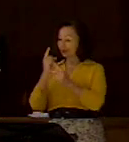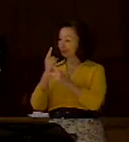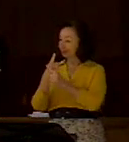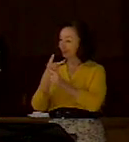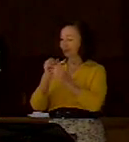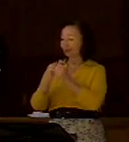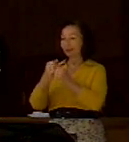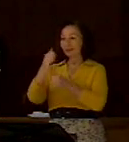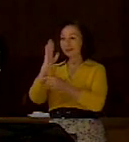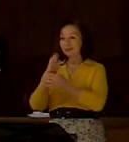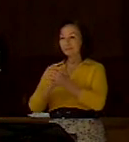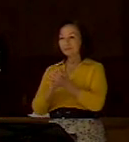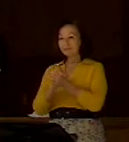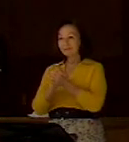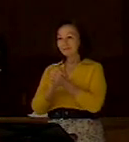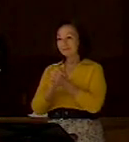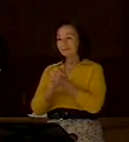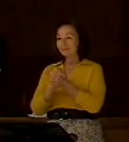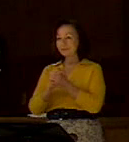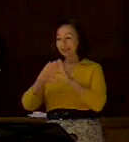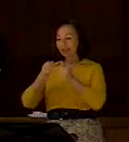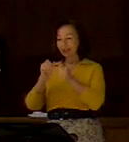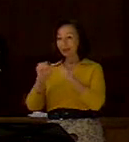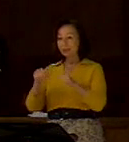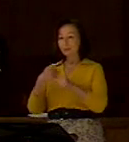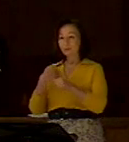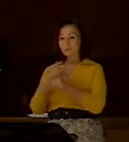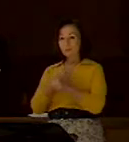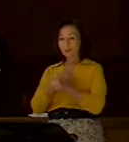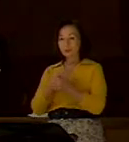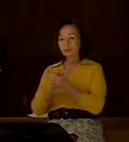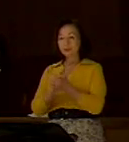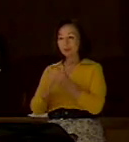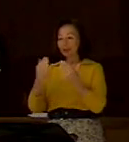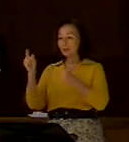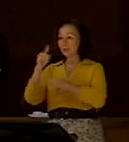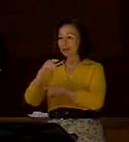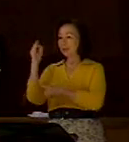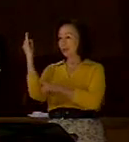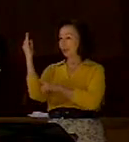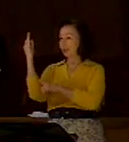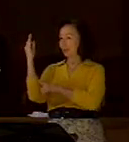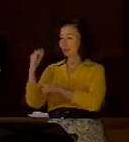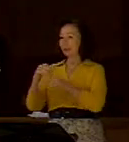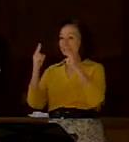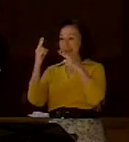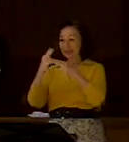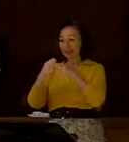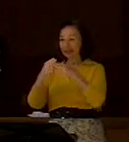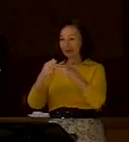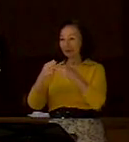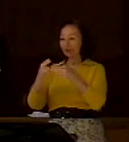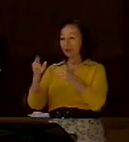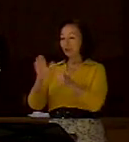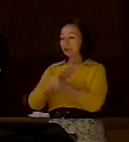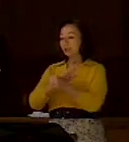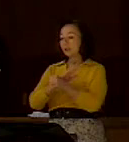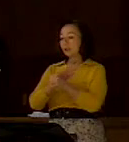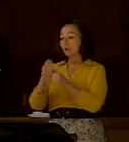God? How can we? So today's sermon is entitled, Fully Persuaded.